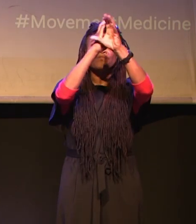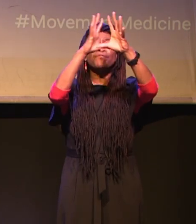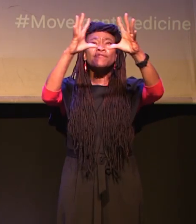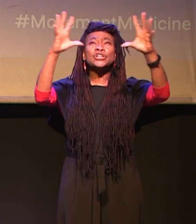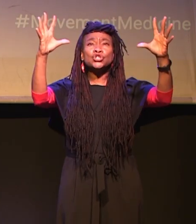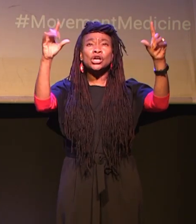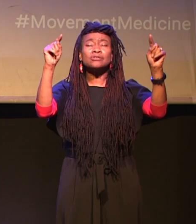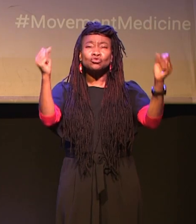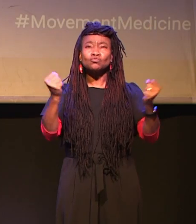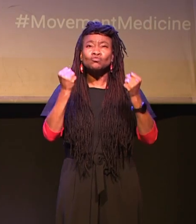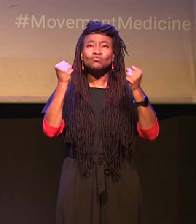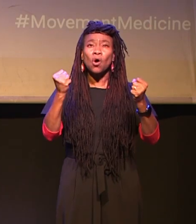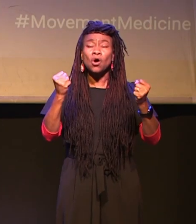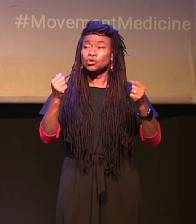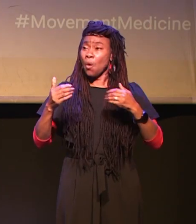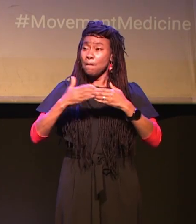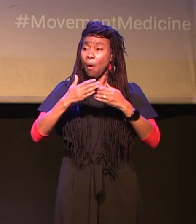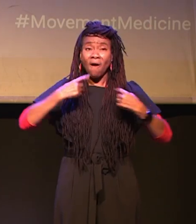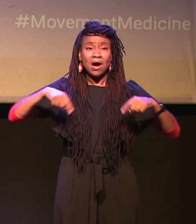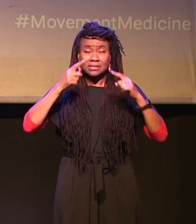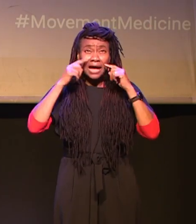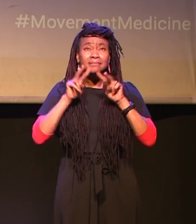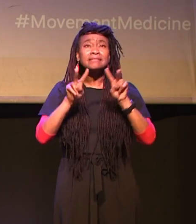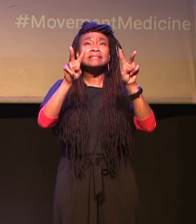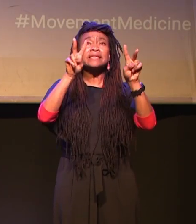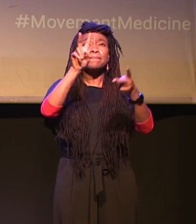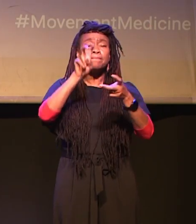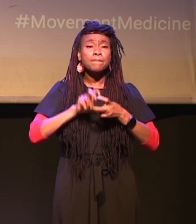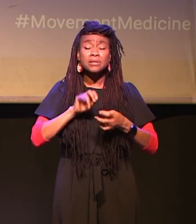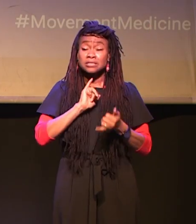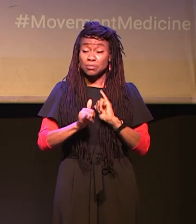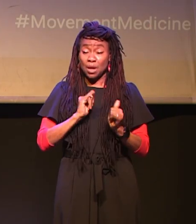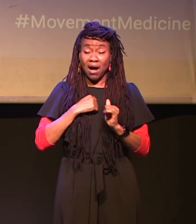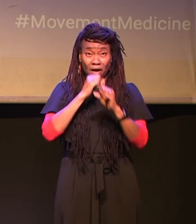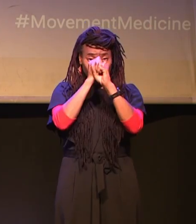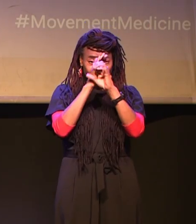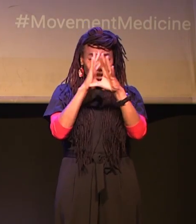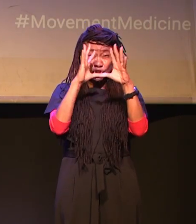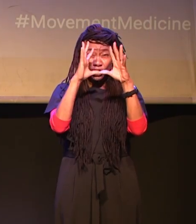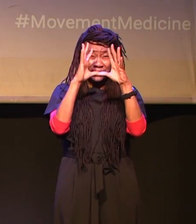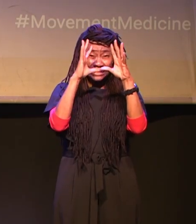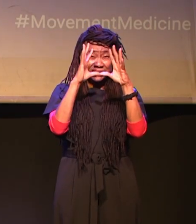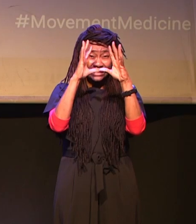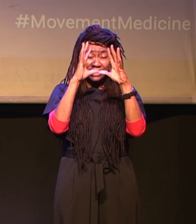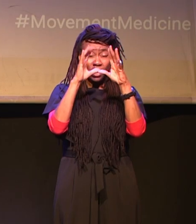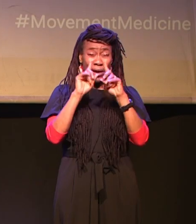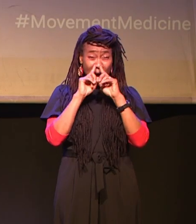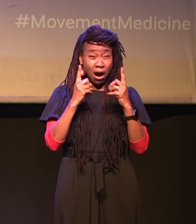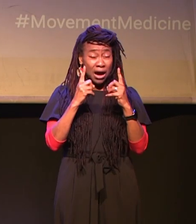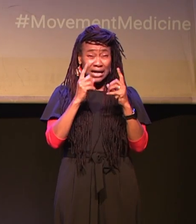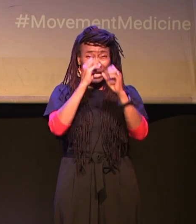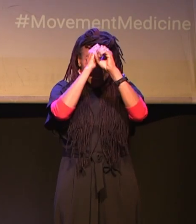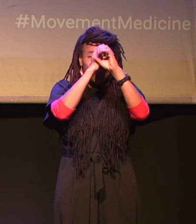more of us can come. And I think sometimes our visions are very narrow, or as you pointed out, we can't even imagine that,